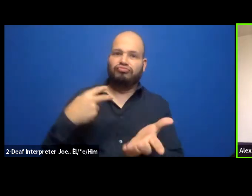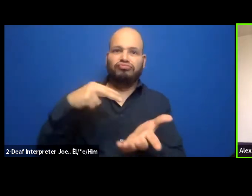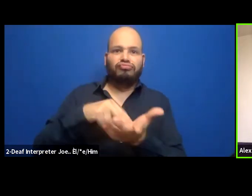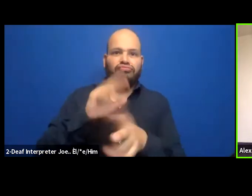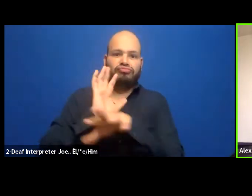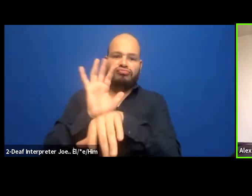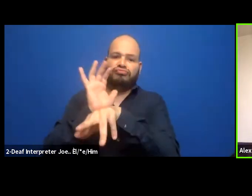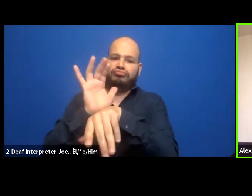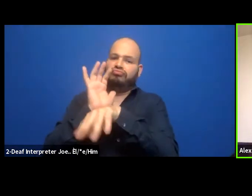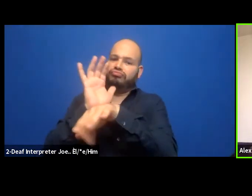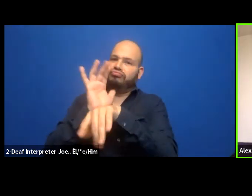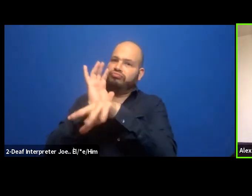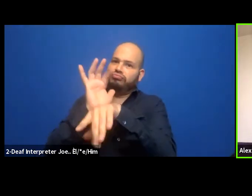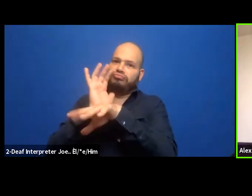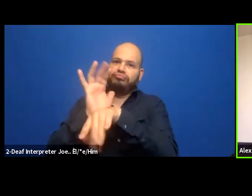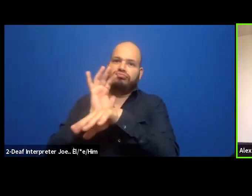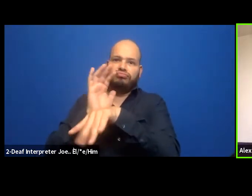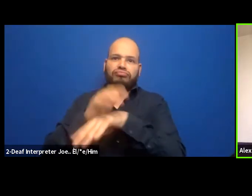rebellion in